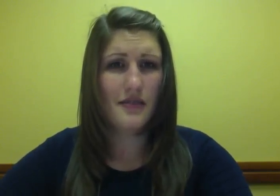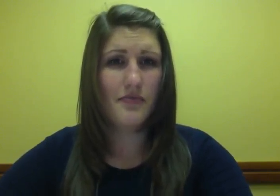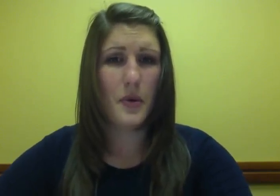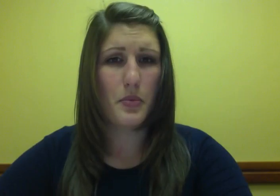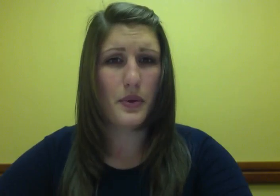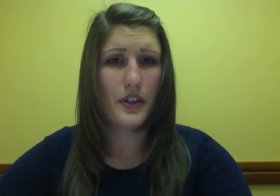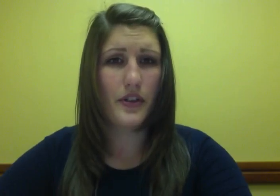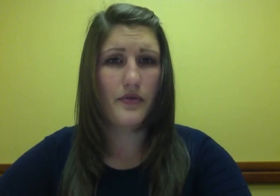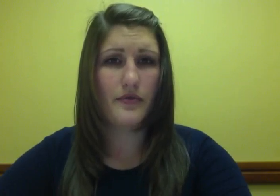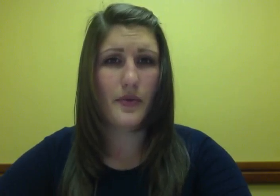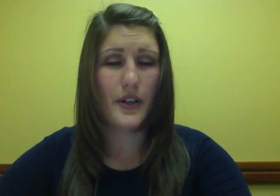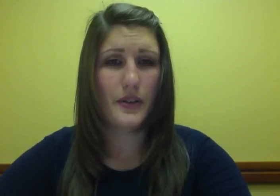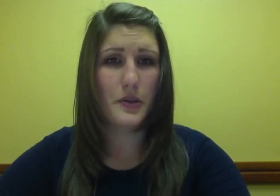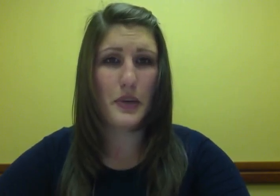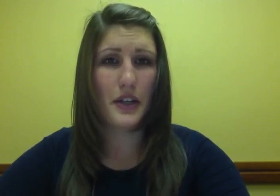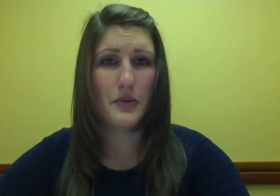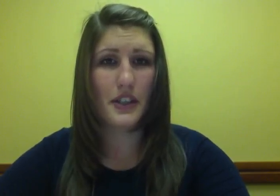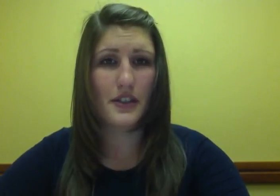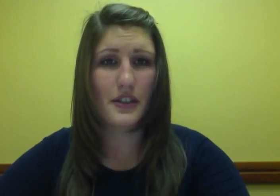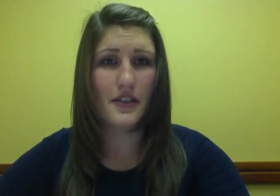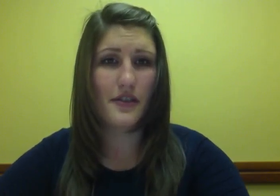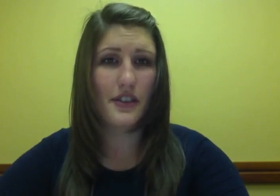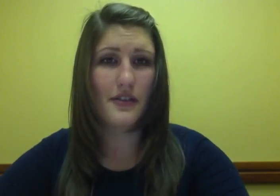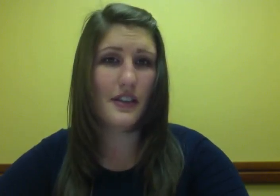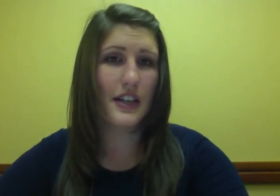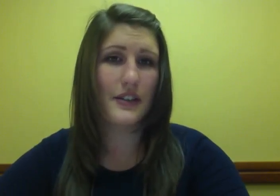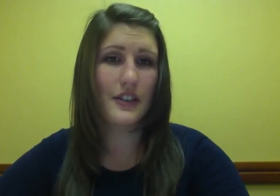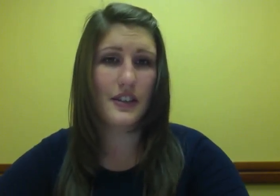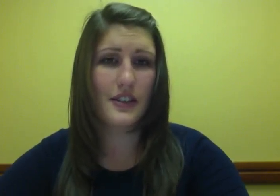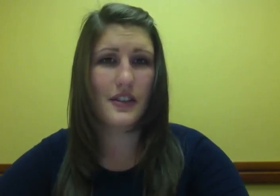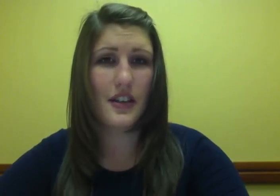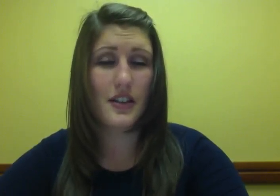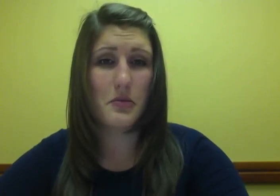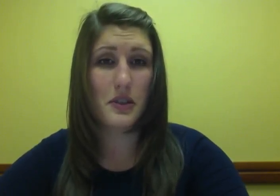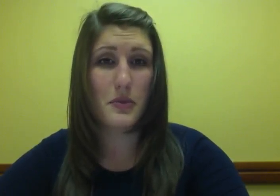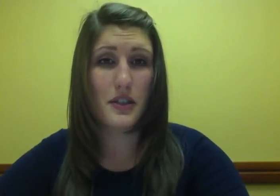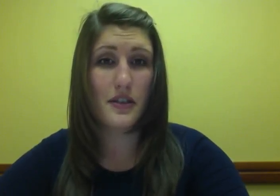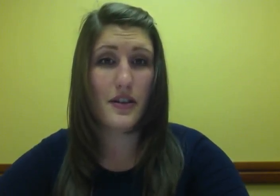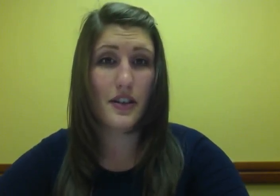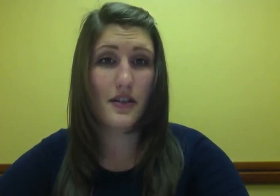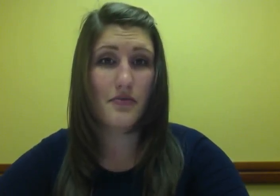A boy went to the girl's bathroom on accident, and now all this gossip has been starting.